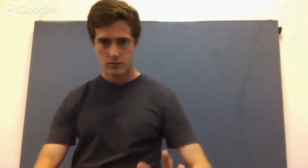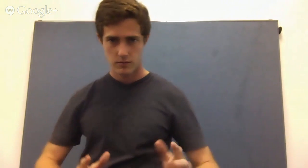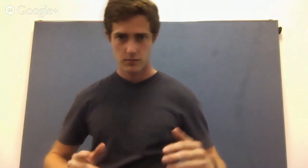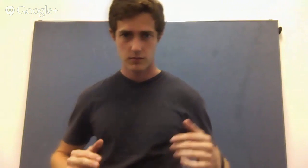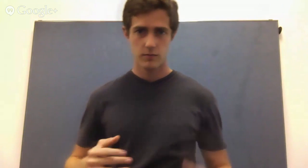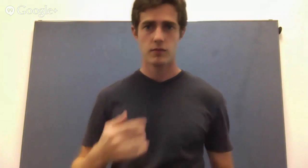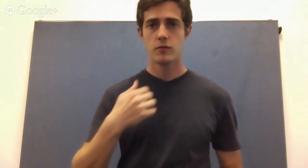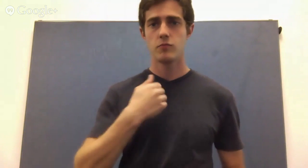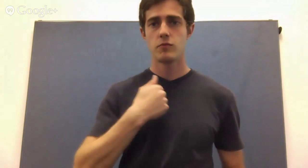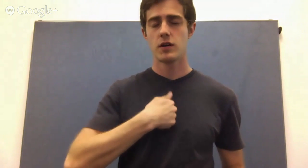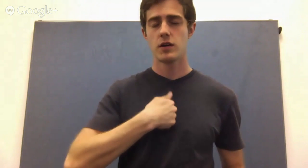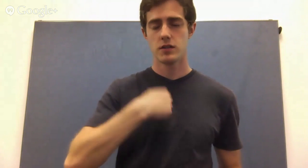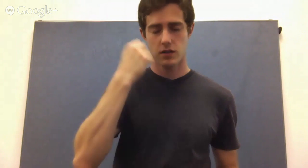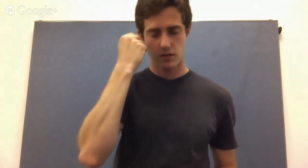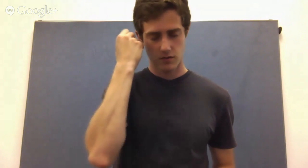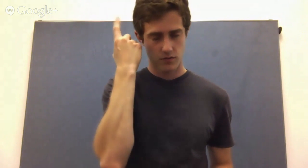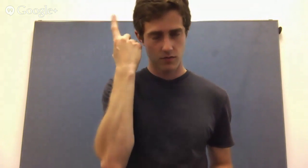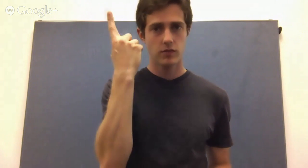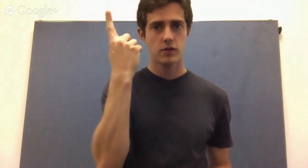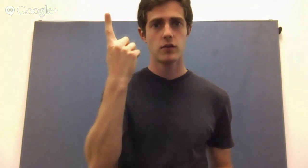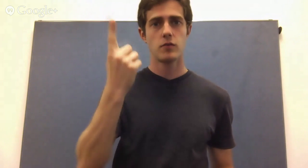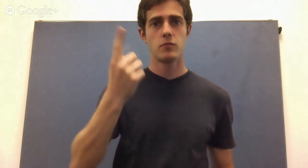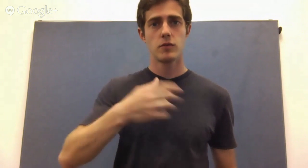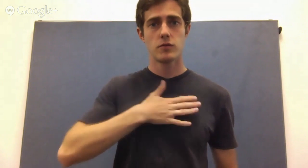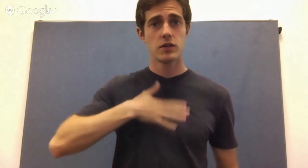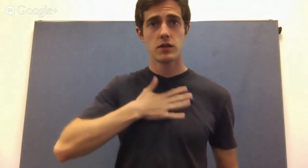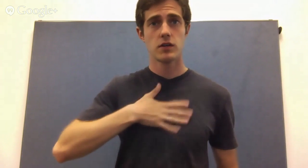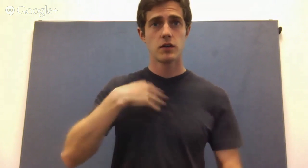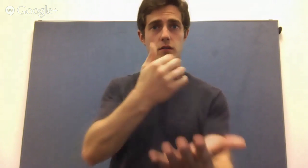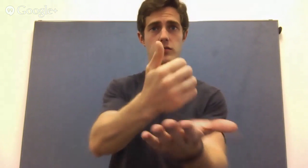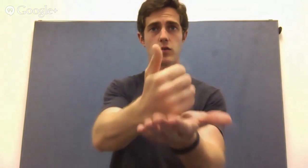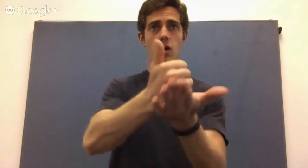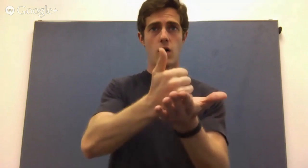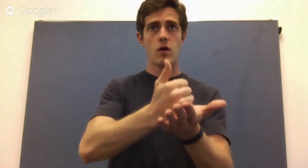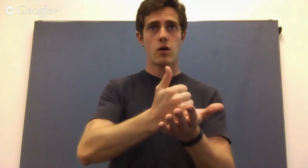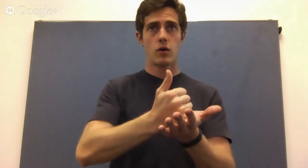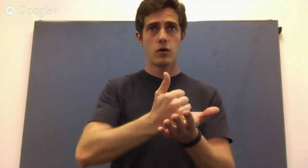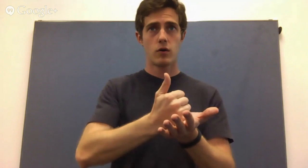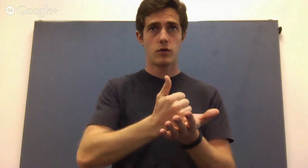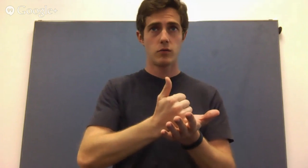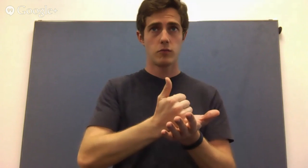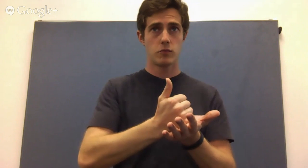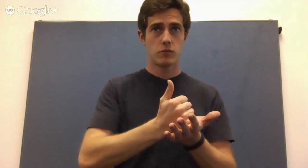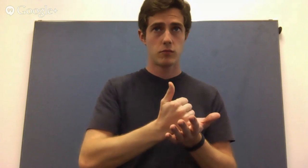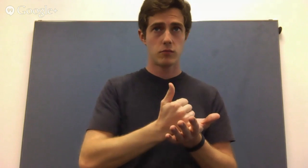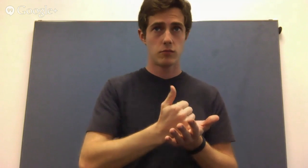I know myself. Show me the ray of hope.